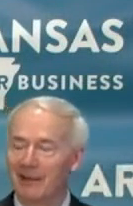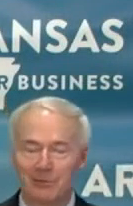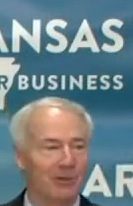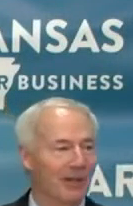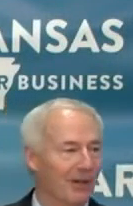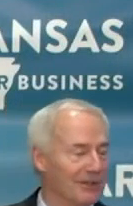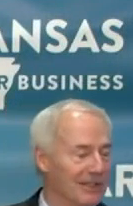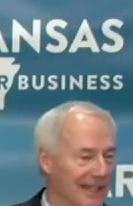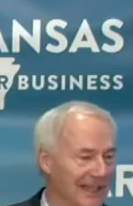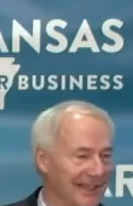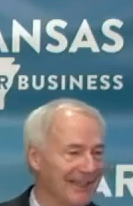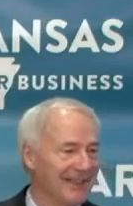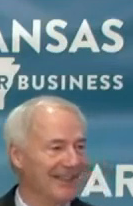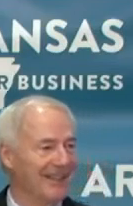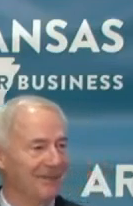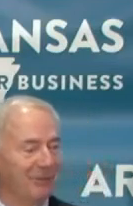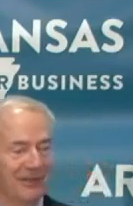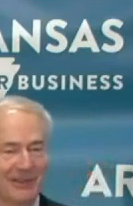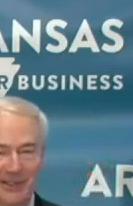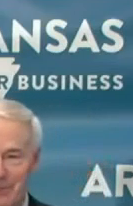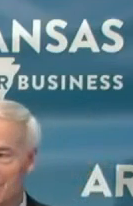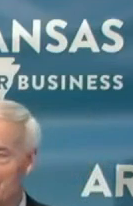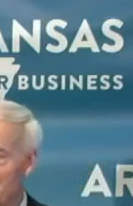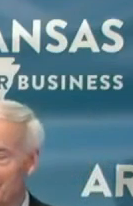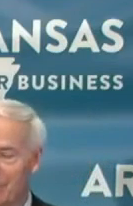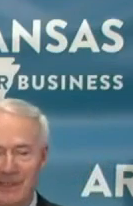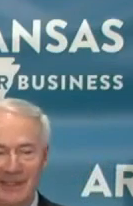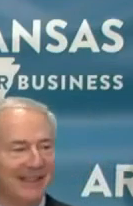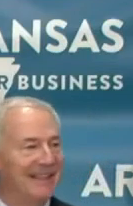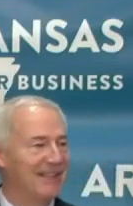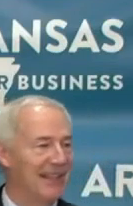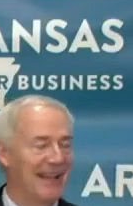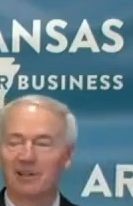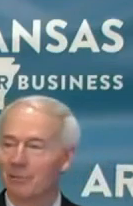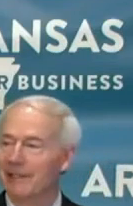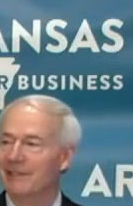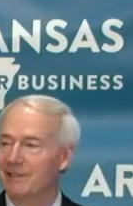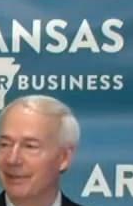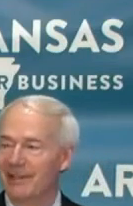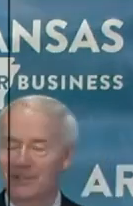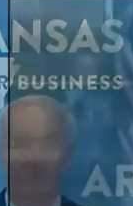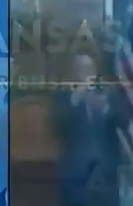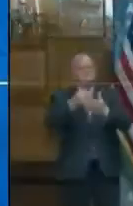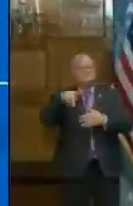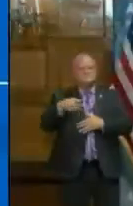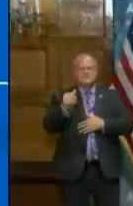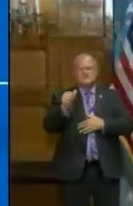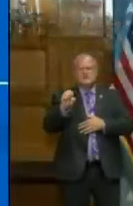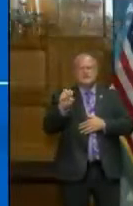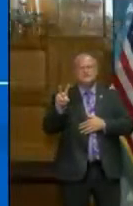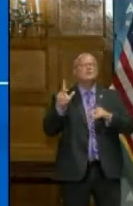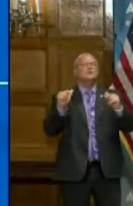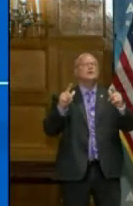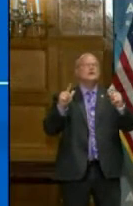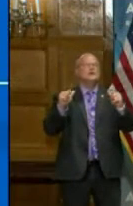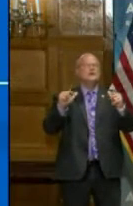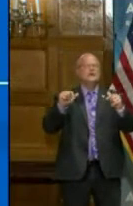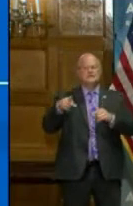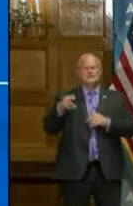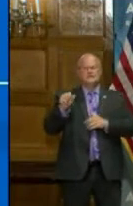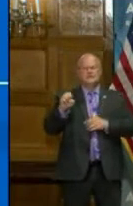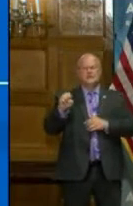2? I was on a call today with business people. They said, how can we get to phase 2? When are we going to get to phase